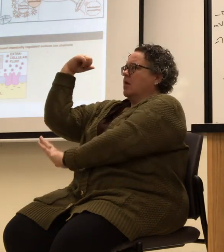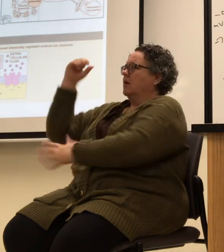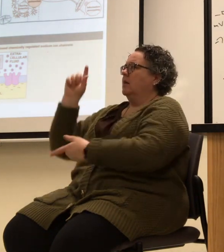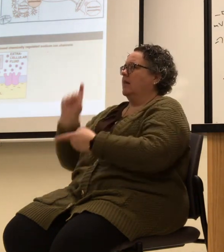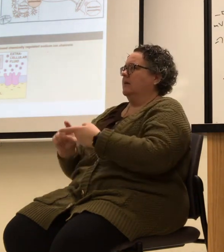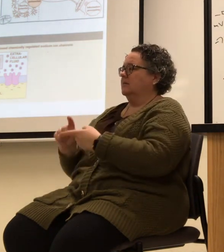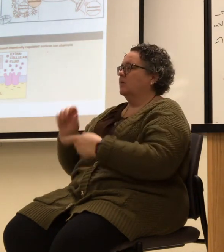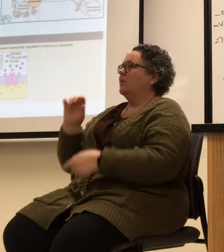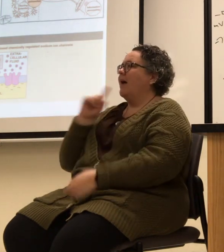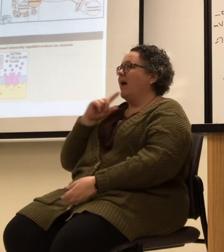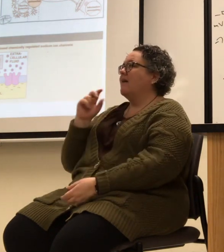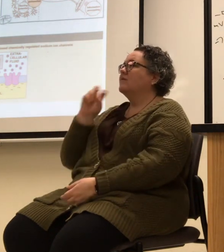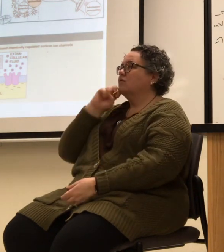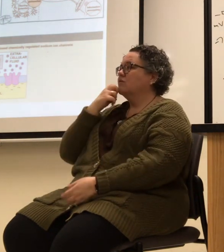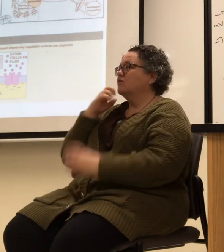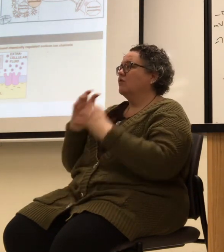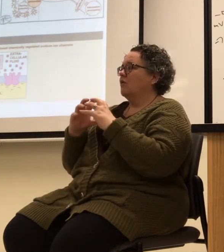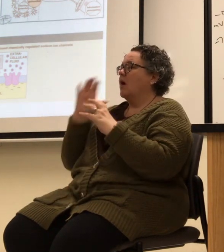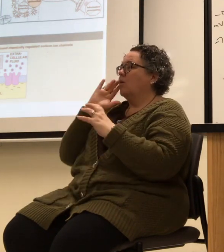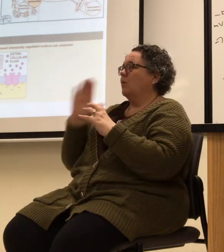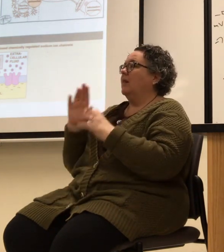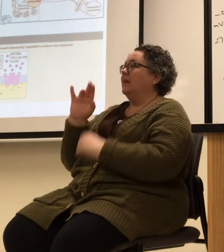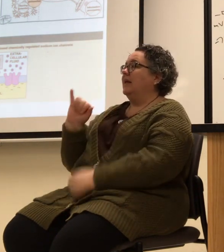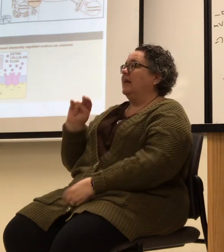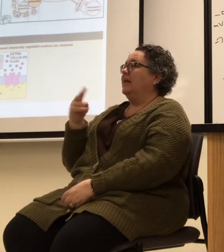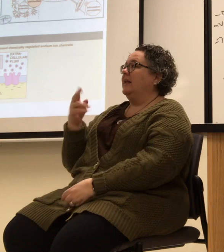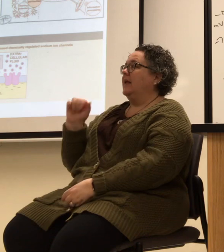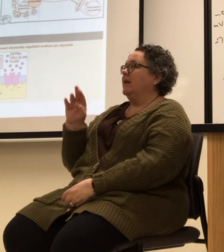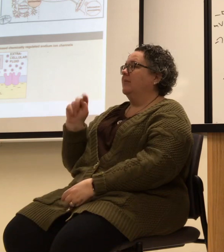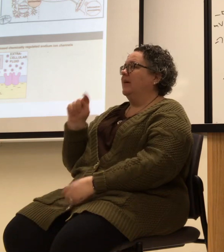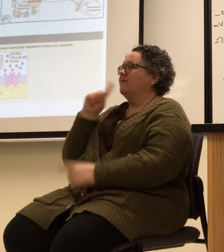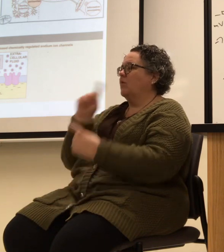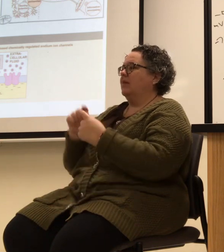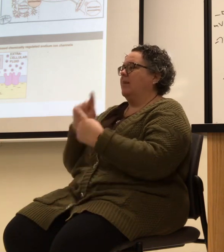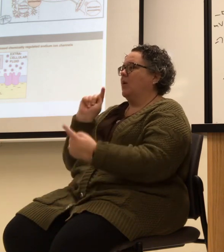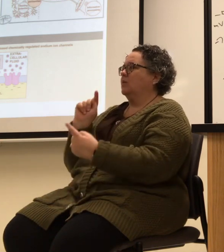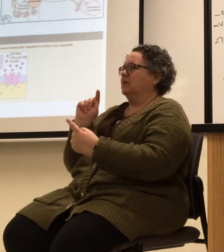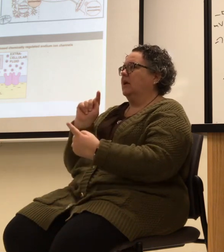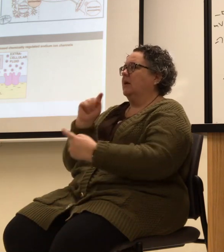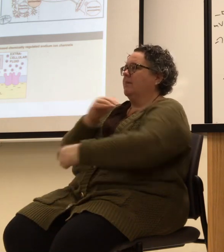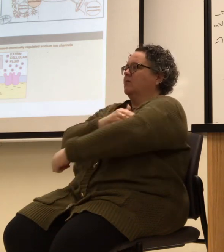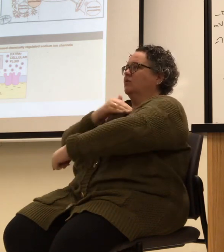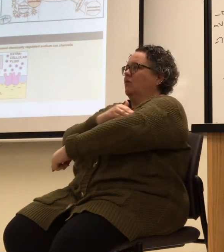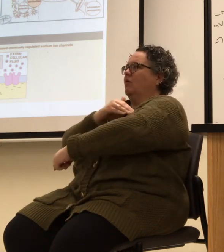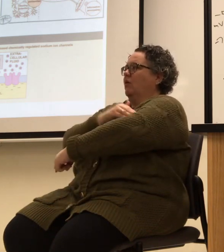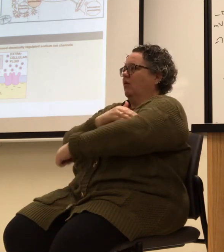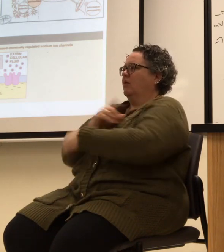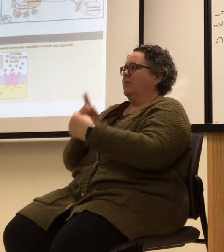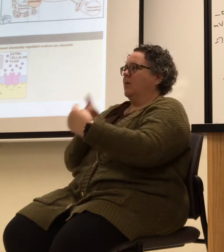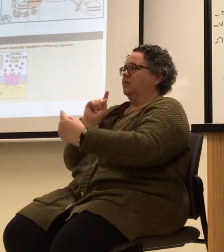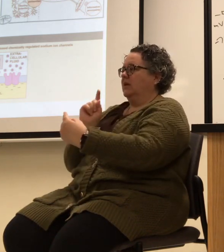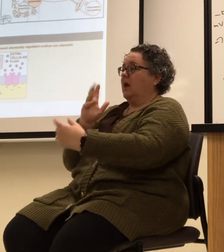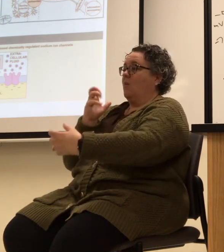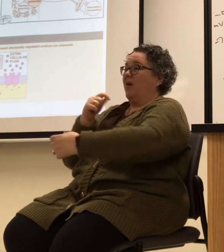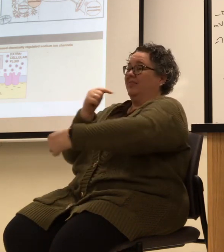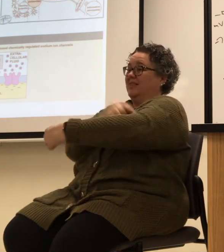neurons that inhibit the motor neuron for the opposing muscle, antagonist